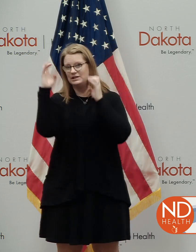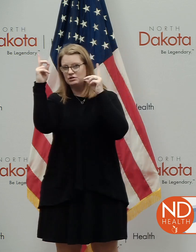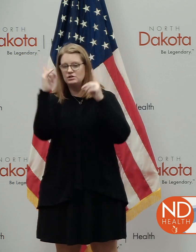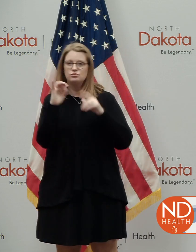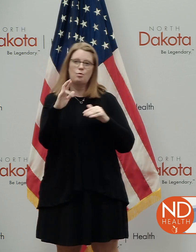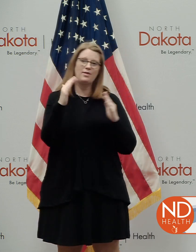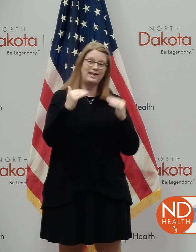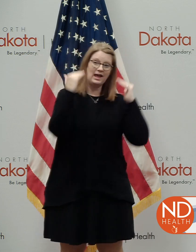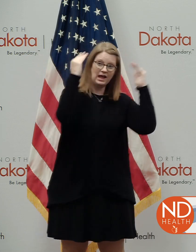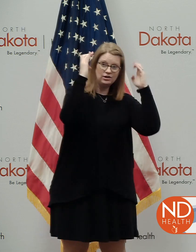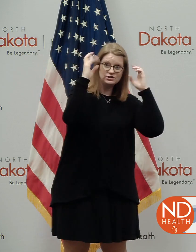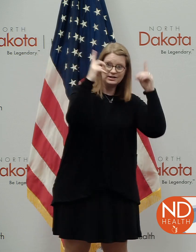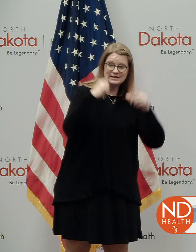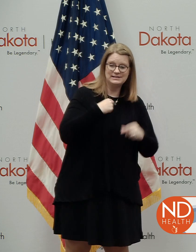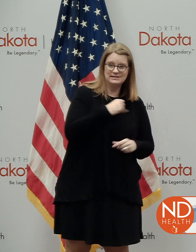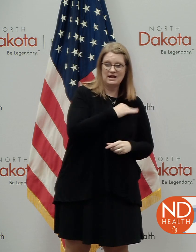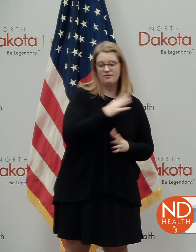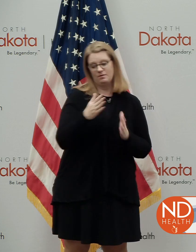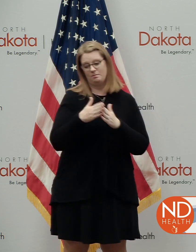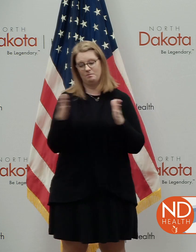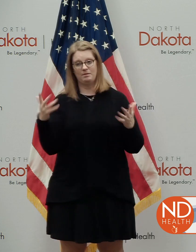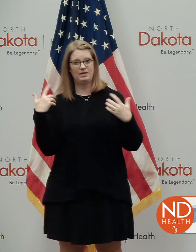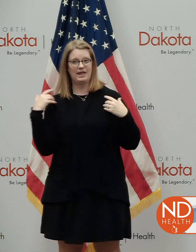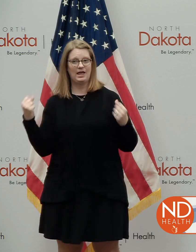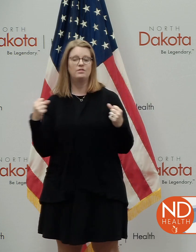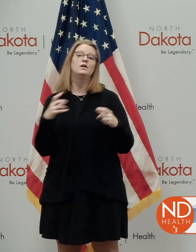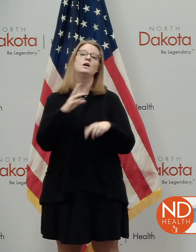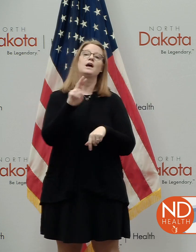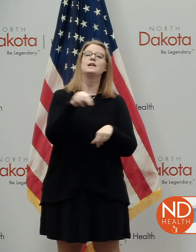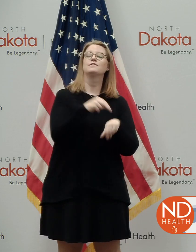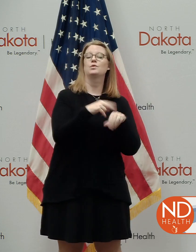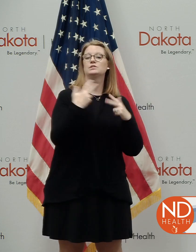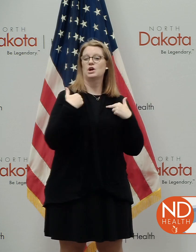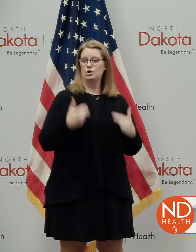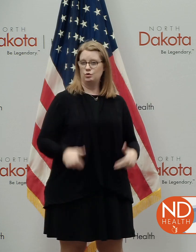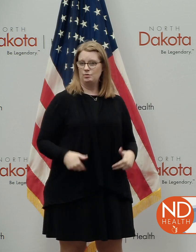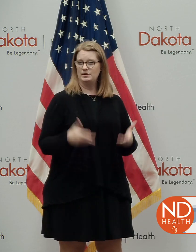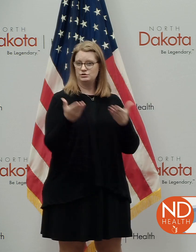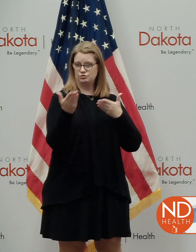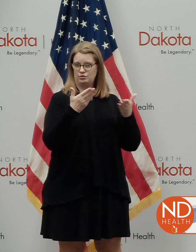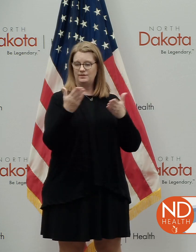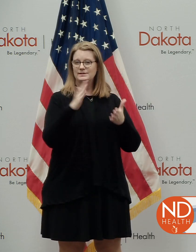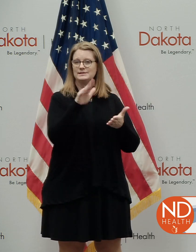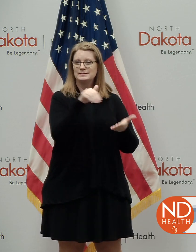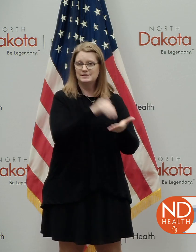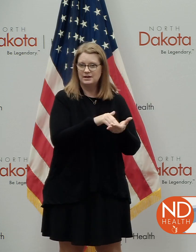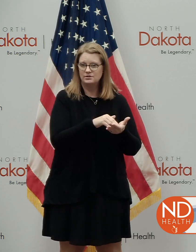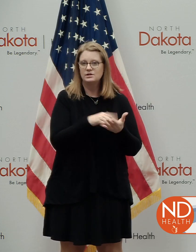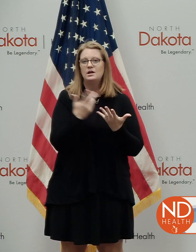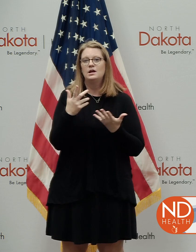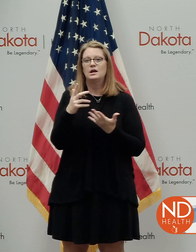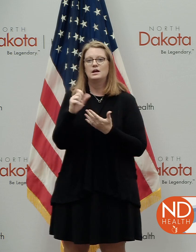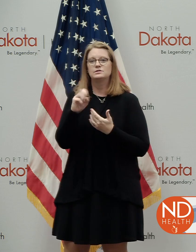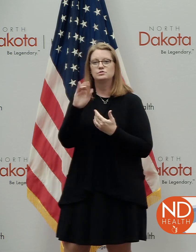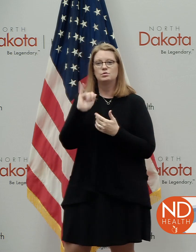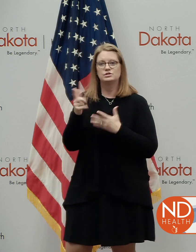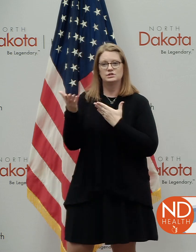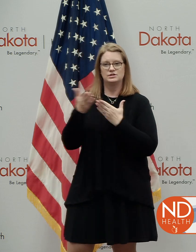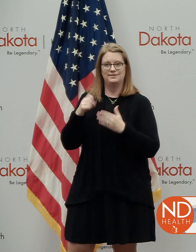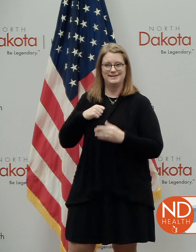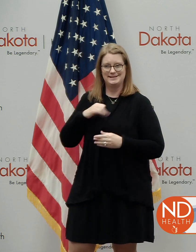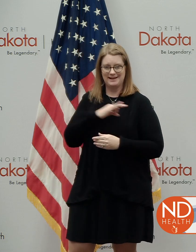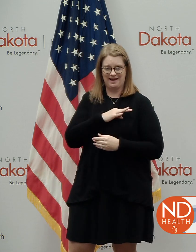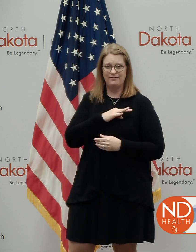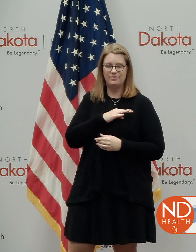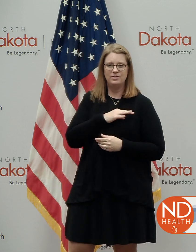ed staff, our public health professionals, and of course our human service centers and social service staff who are meeting on the front